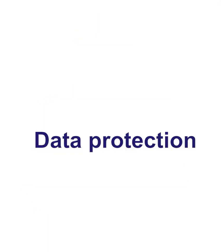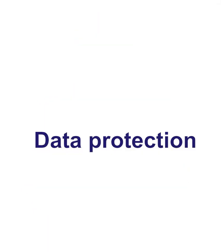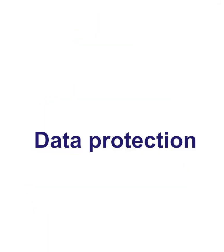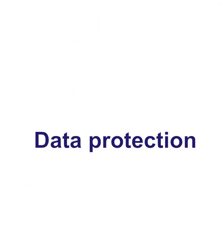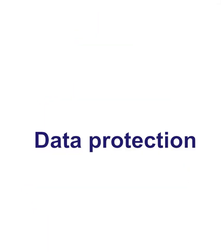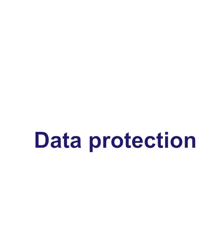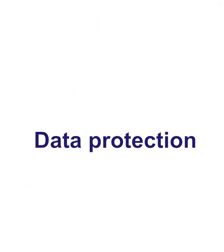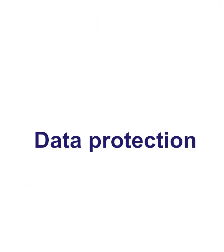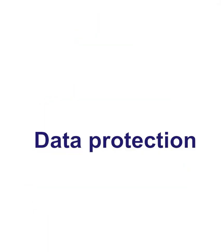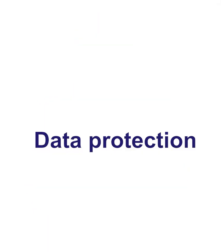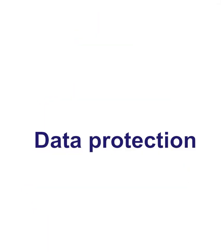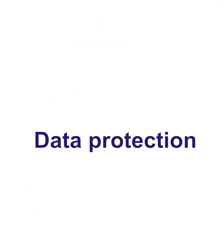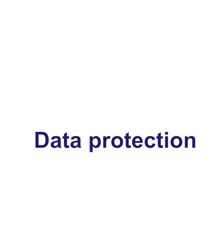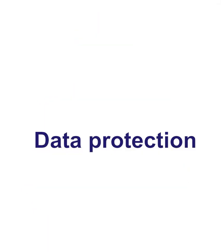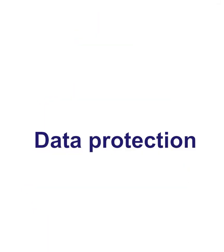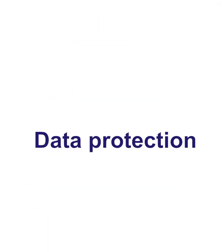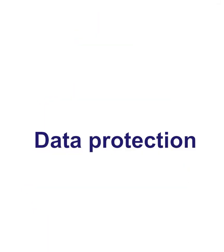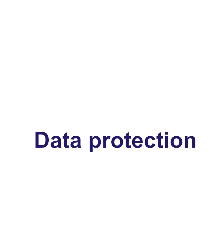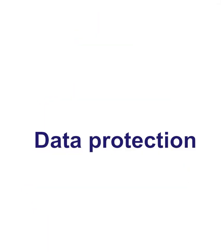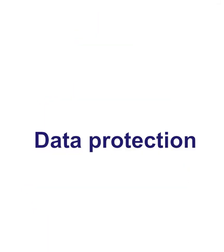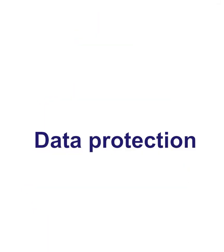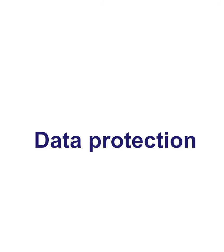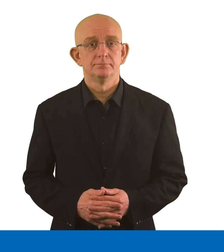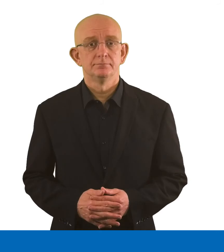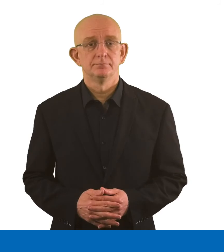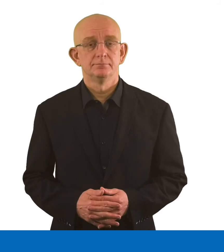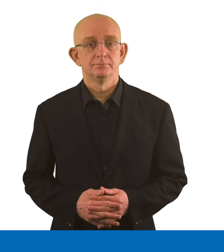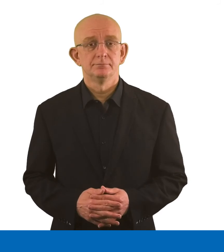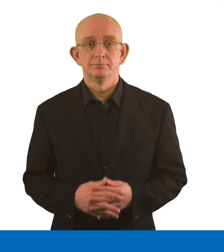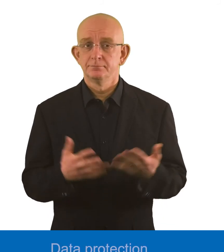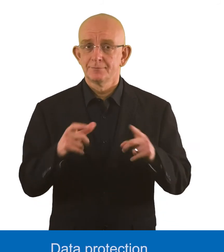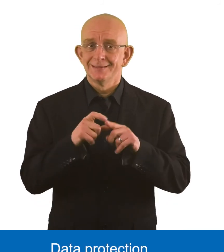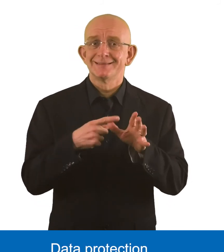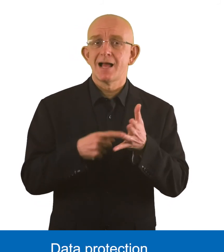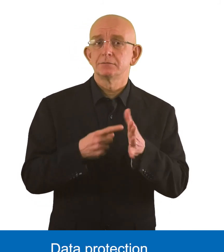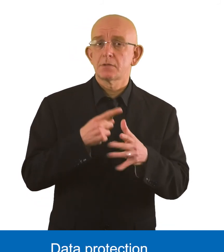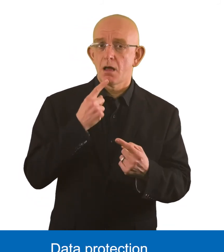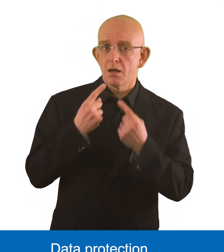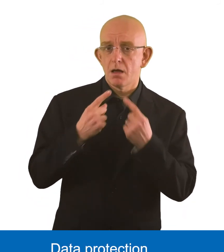Data protection. Data